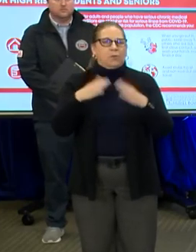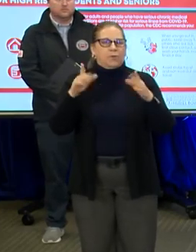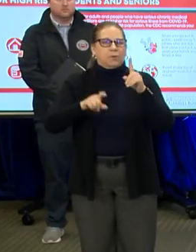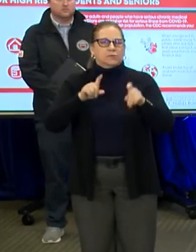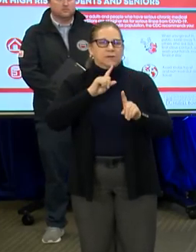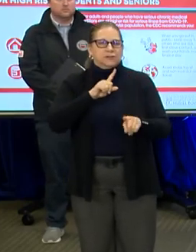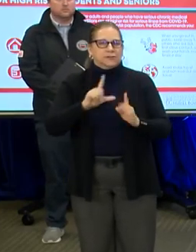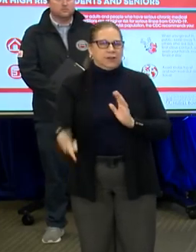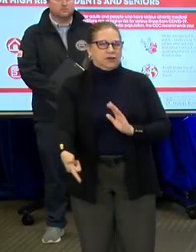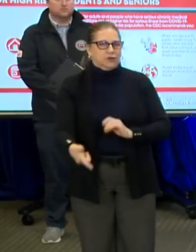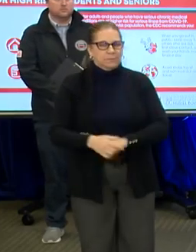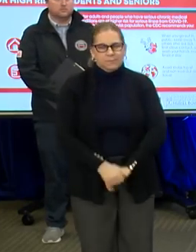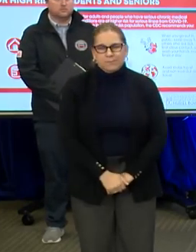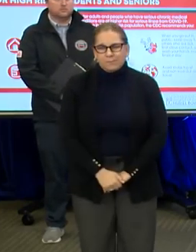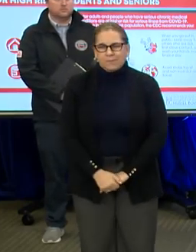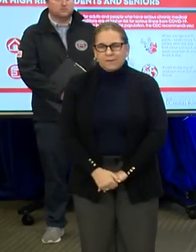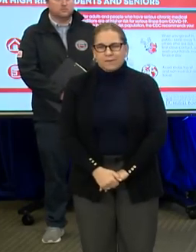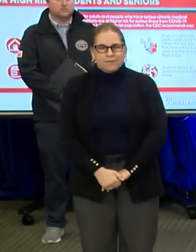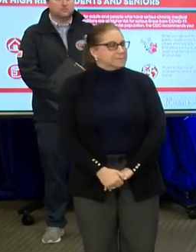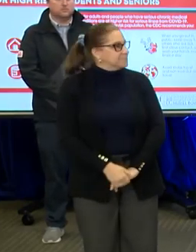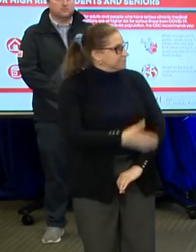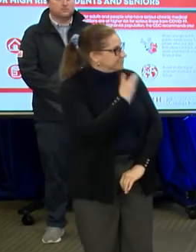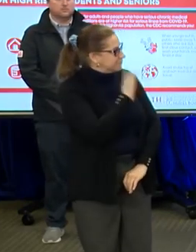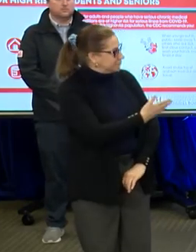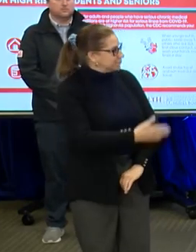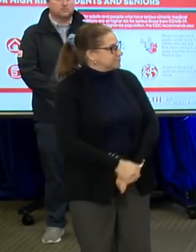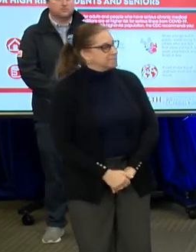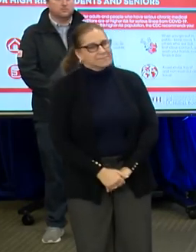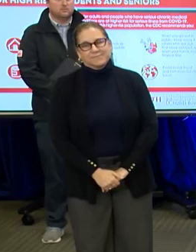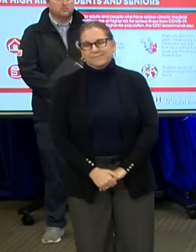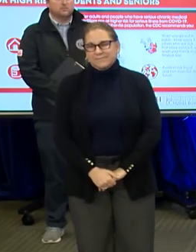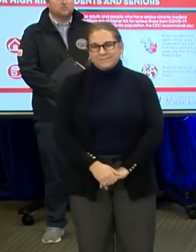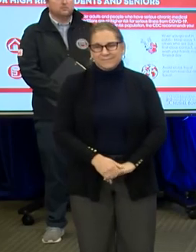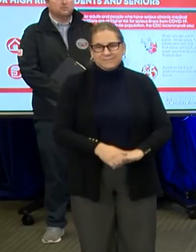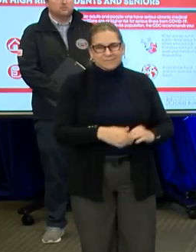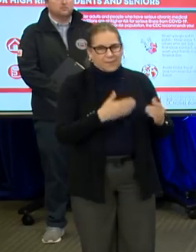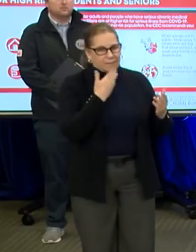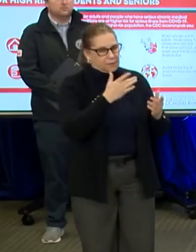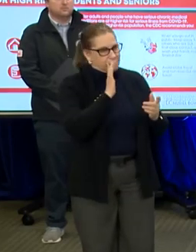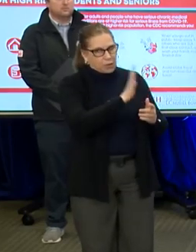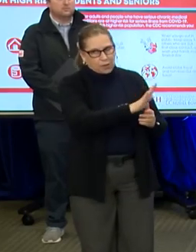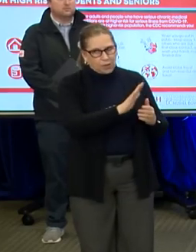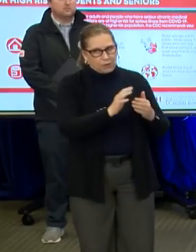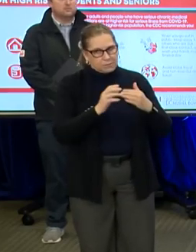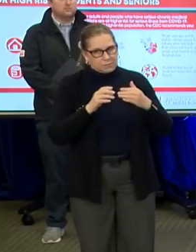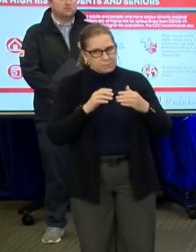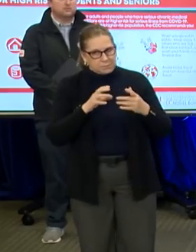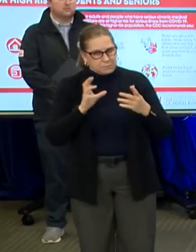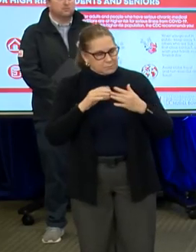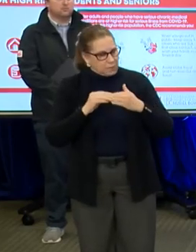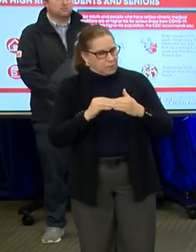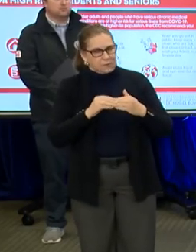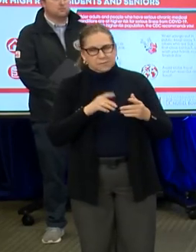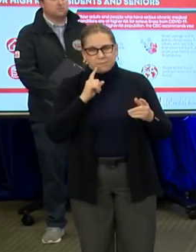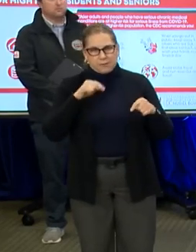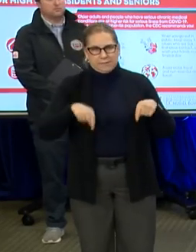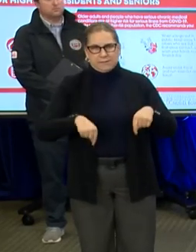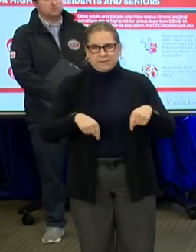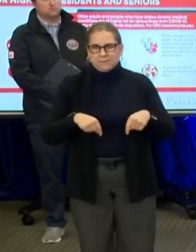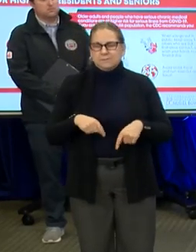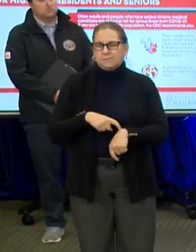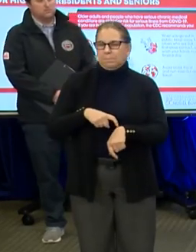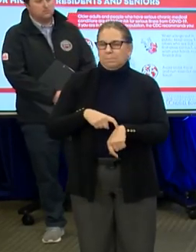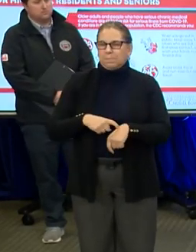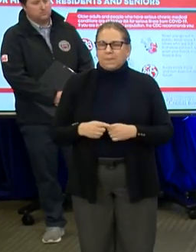Thank you, Madam Mayor, and thank you for your continued leadership during this time. And today we want to share more information about the current activities